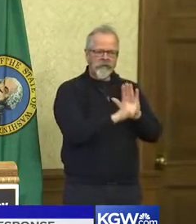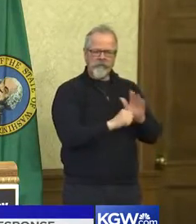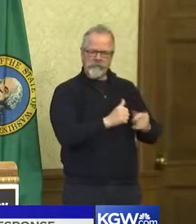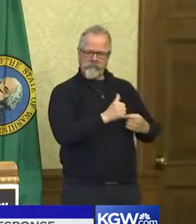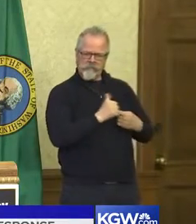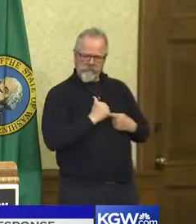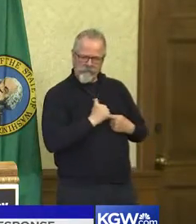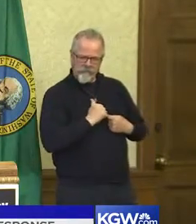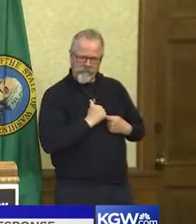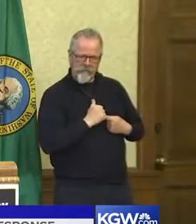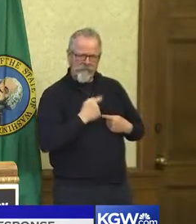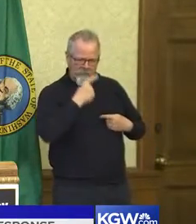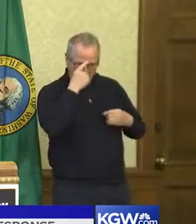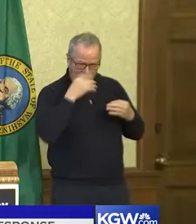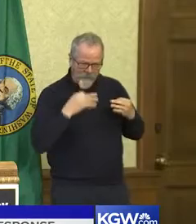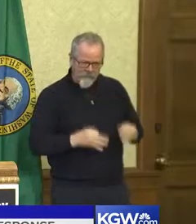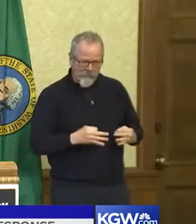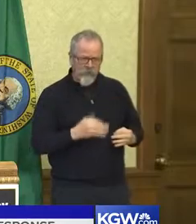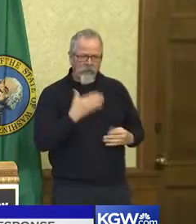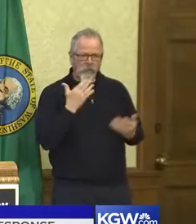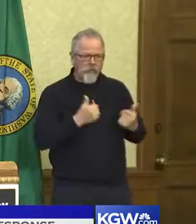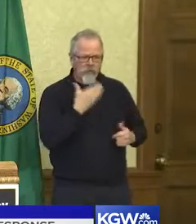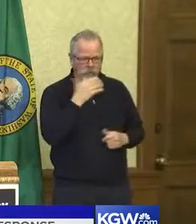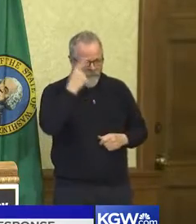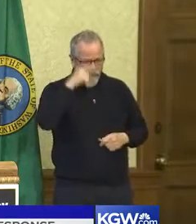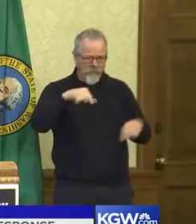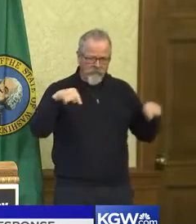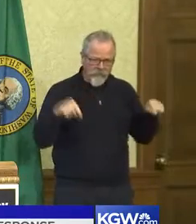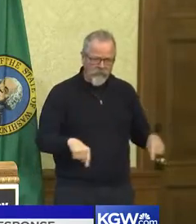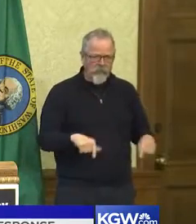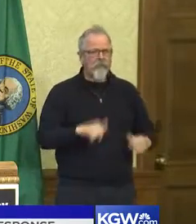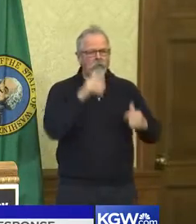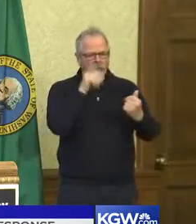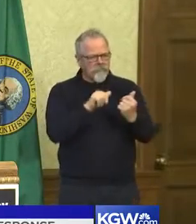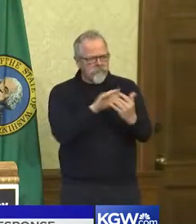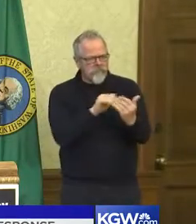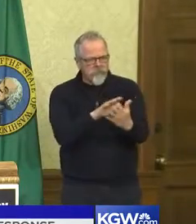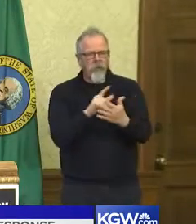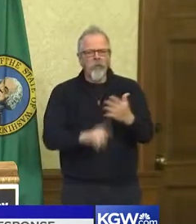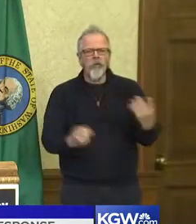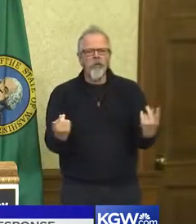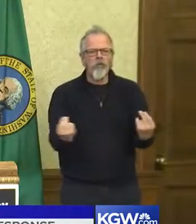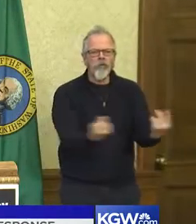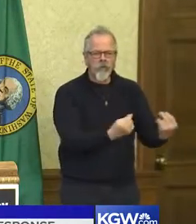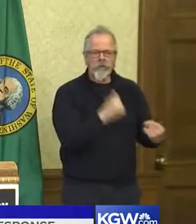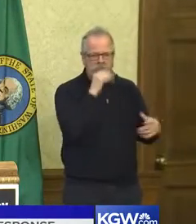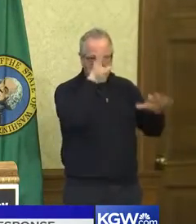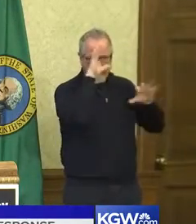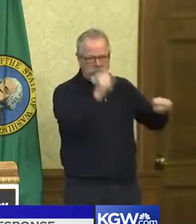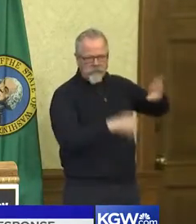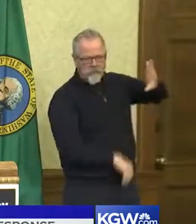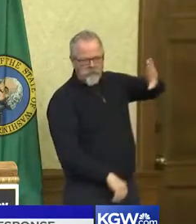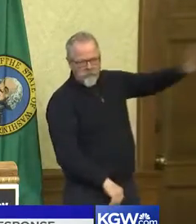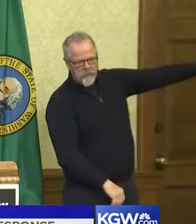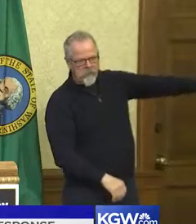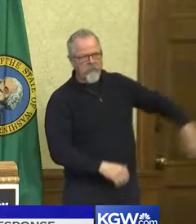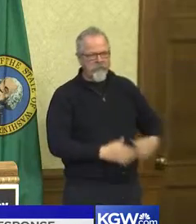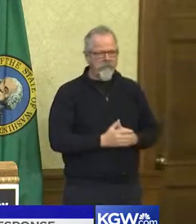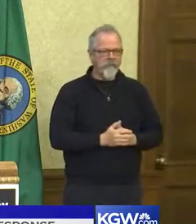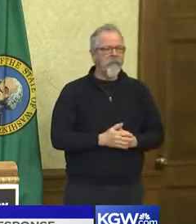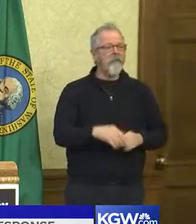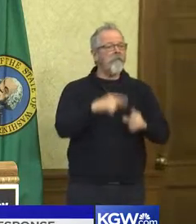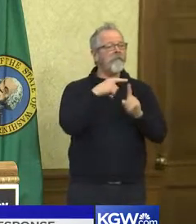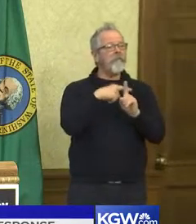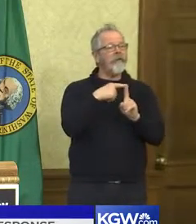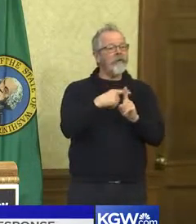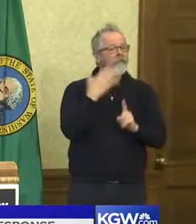the COVID-19 virus. That's a good thing because Washingtonians have been doing a good job on this. We have bent